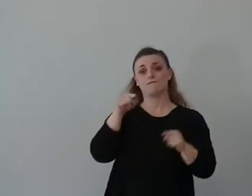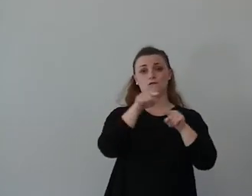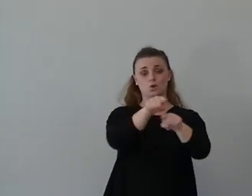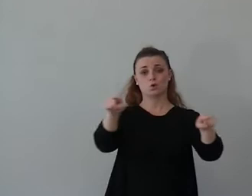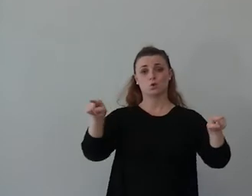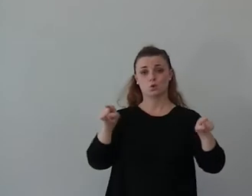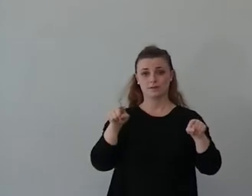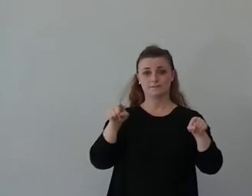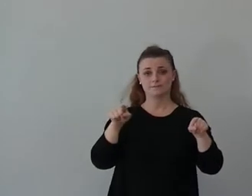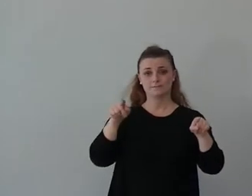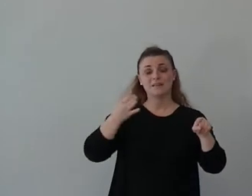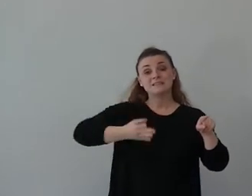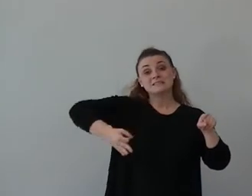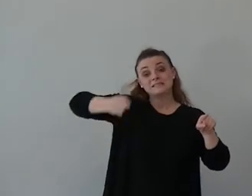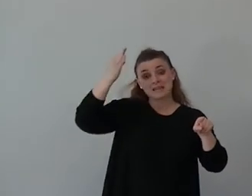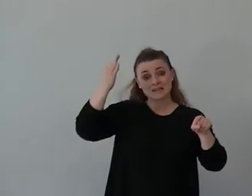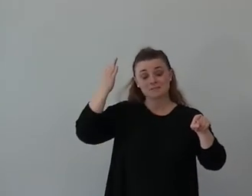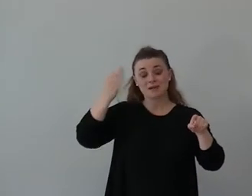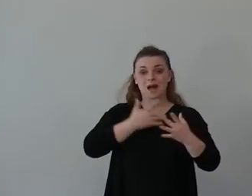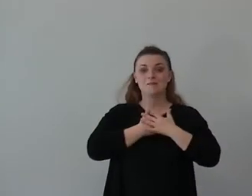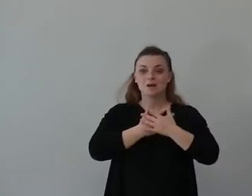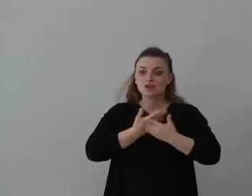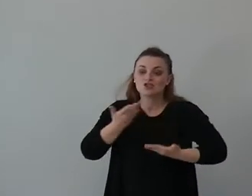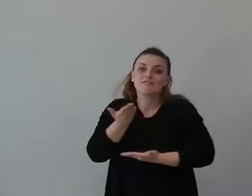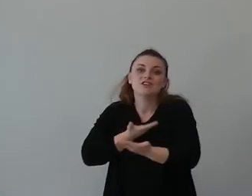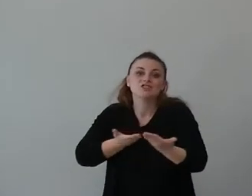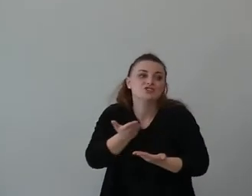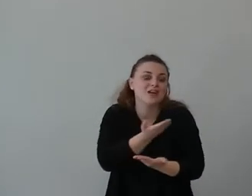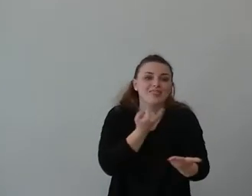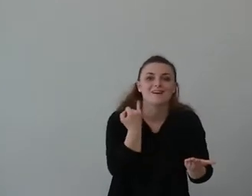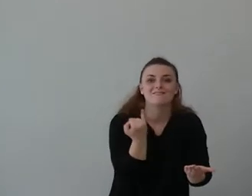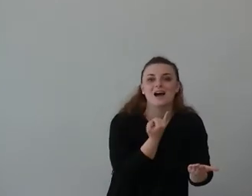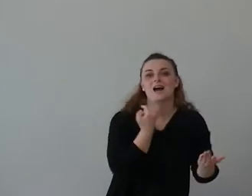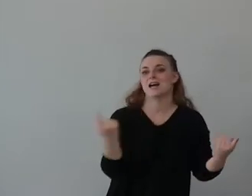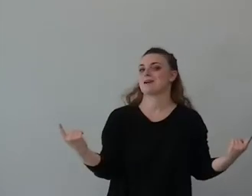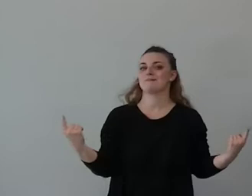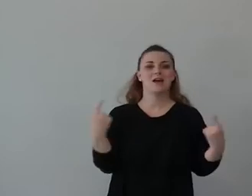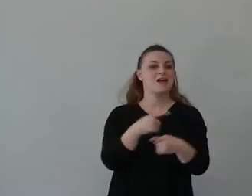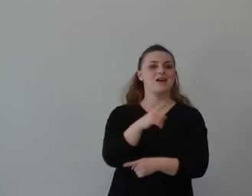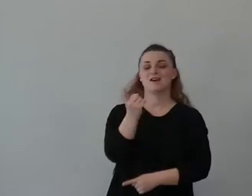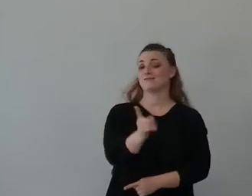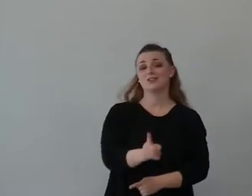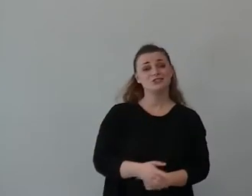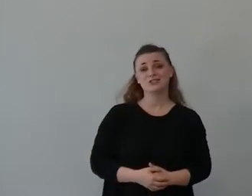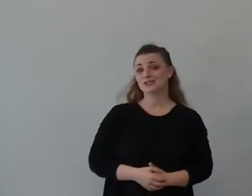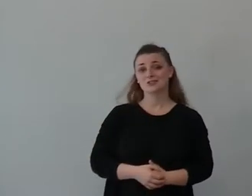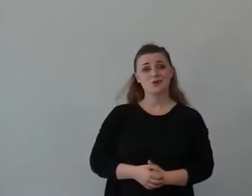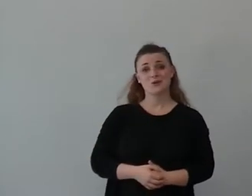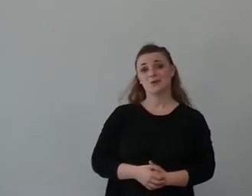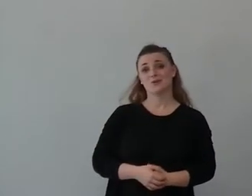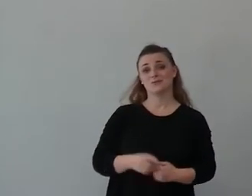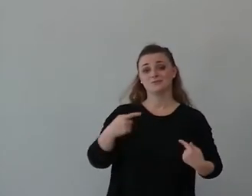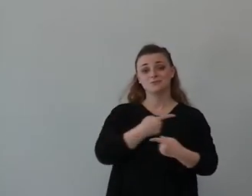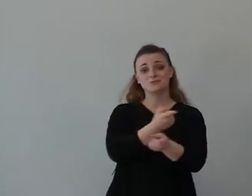vicenda dovesse facile. But it's not. Ma non lo è. We all do things that irritate each other. Facciamo tutti quanti delle cose